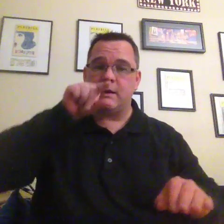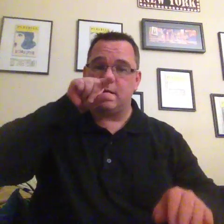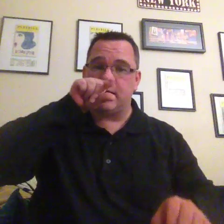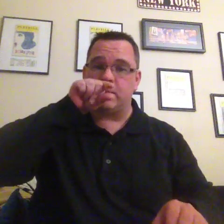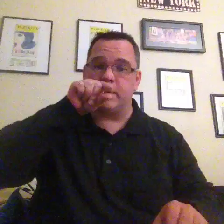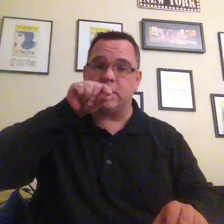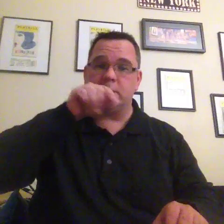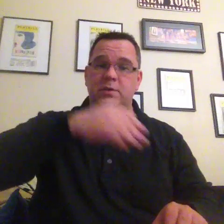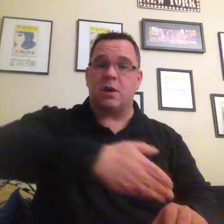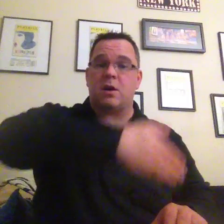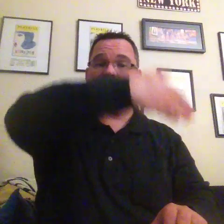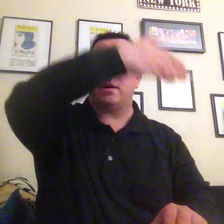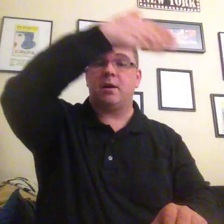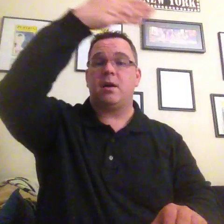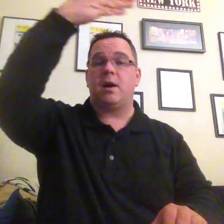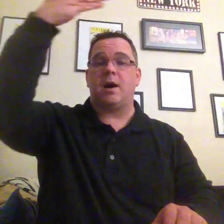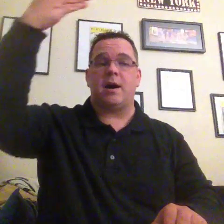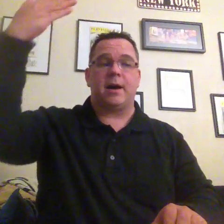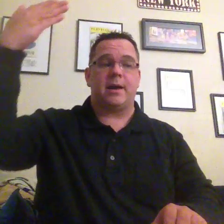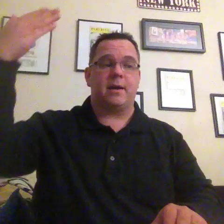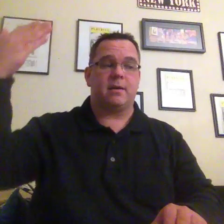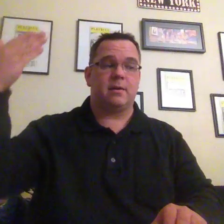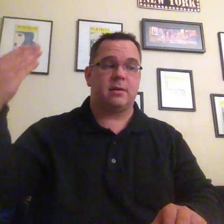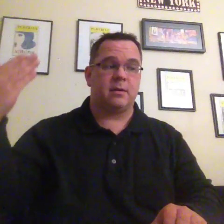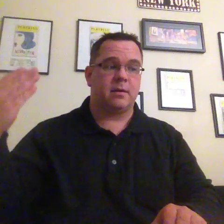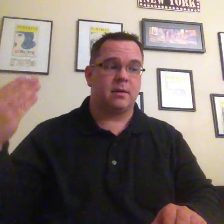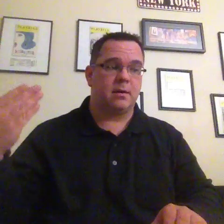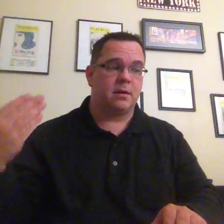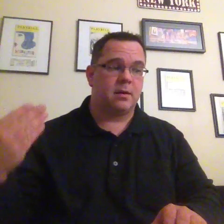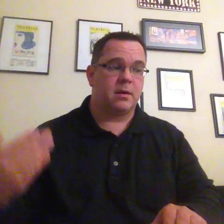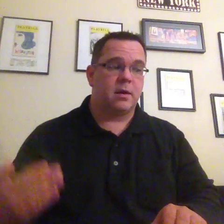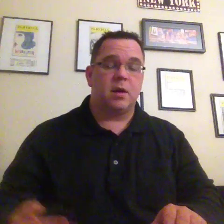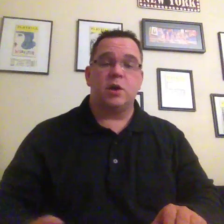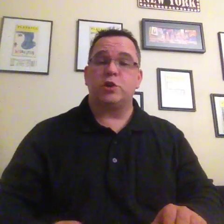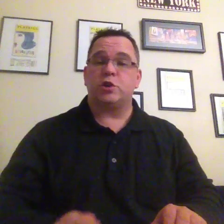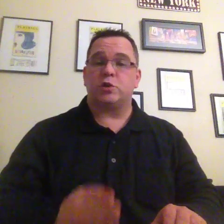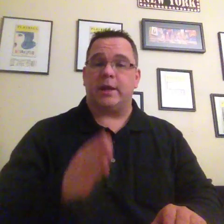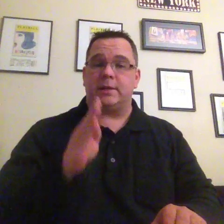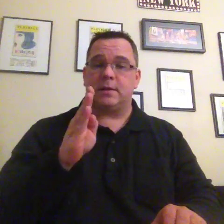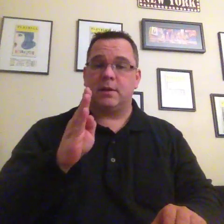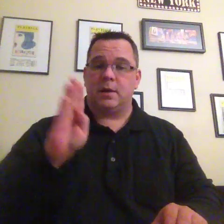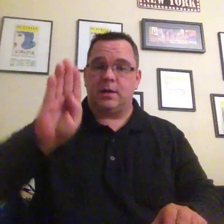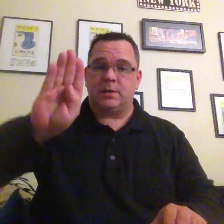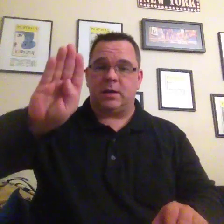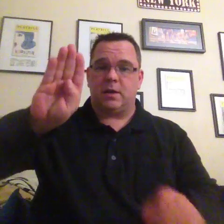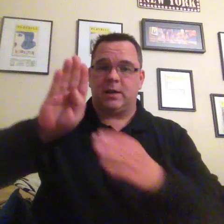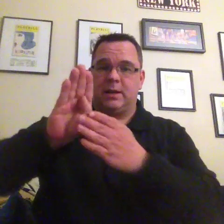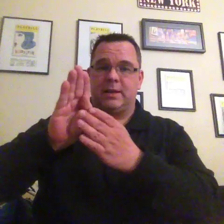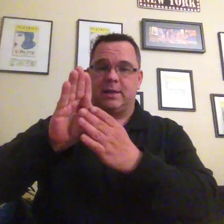like birds on high, straight. Take your hand like